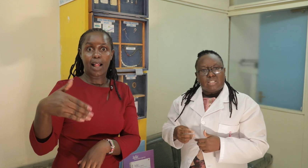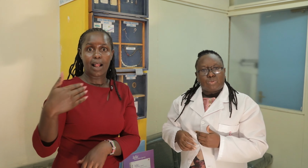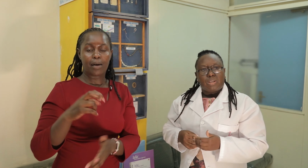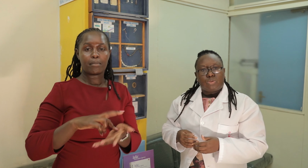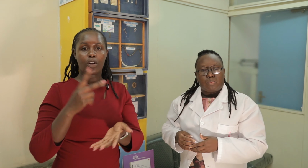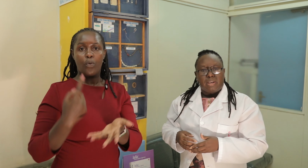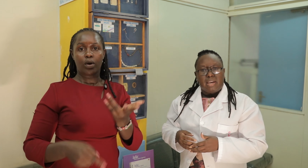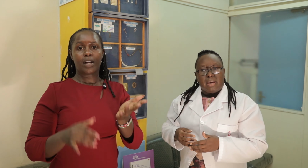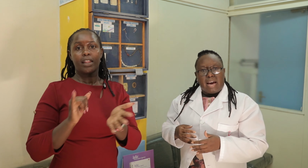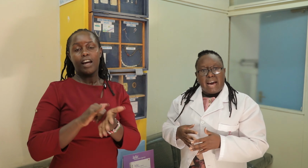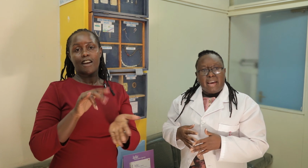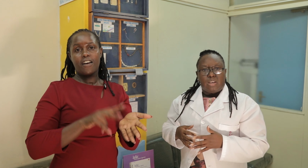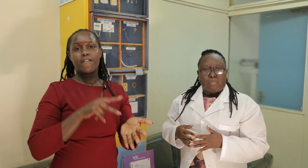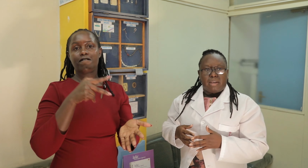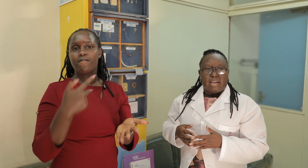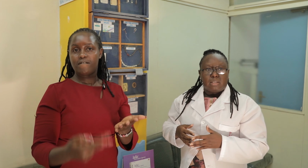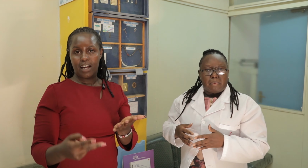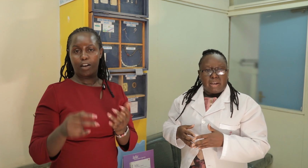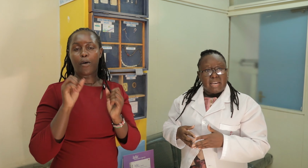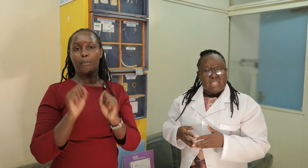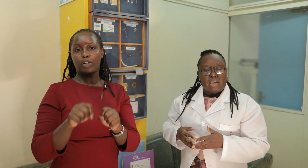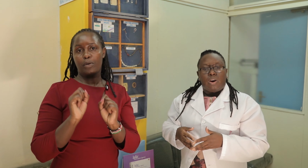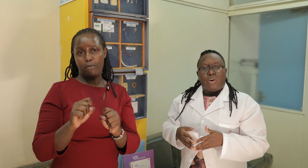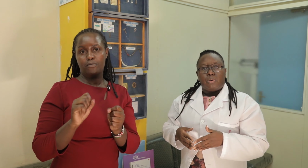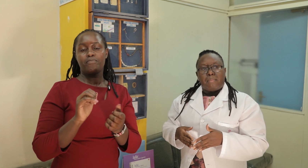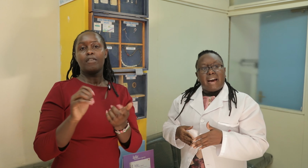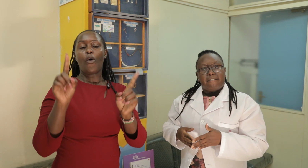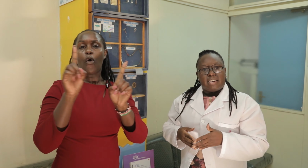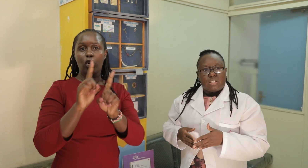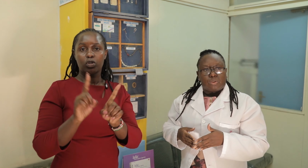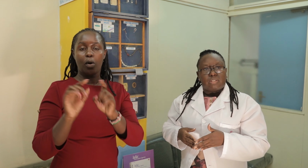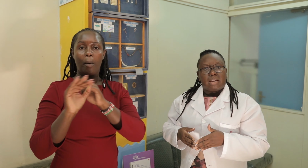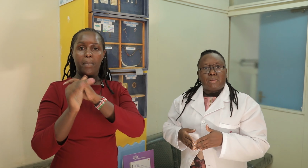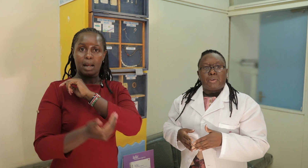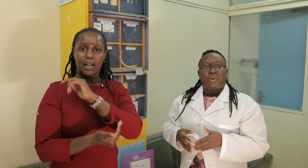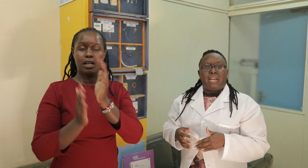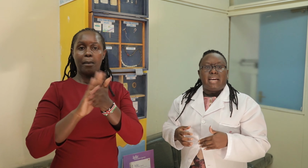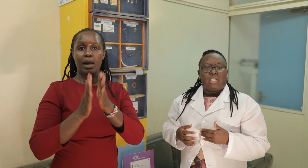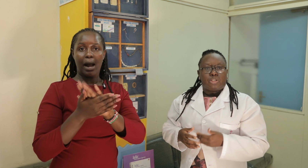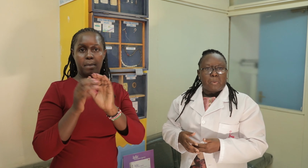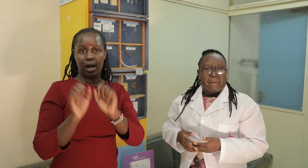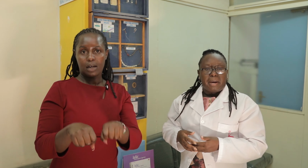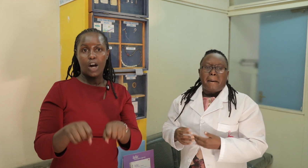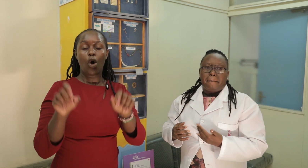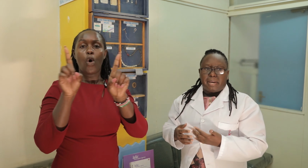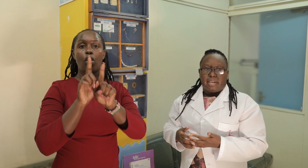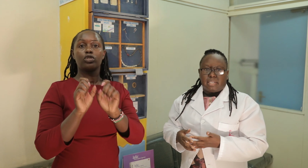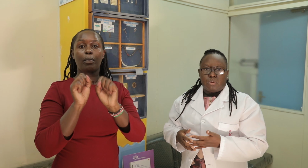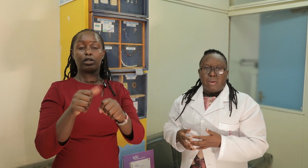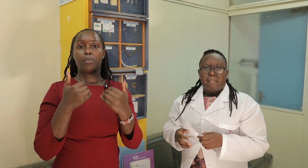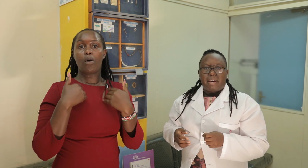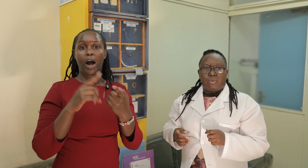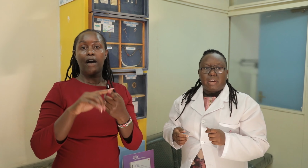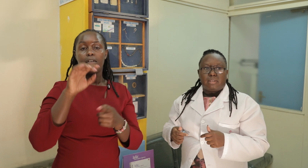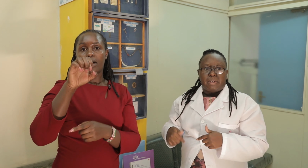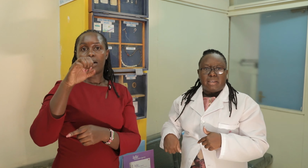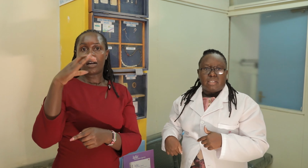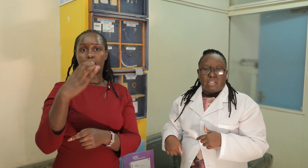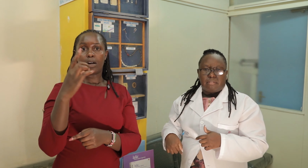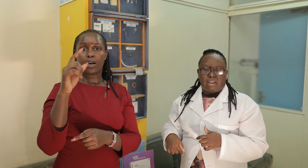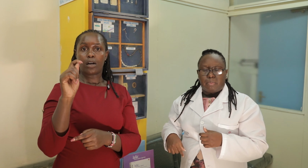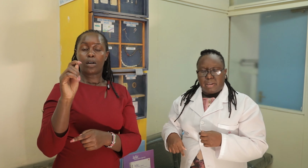failure rate is going to be high and you may get pregnant, or you may have a risk of something we call an ectopic pregnancy, whereby you